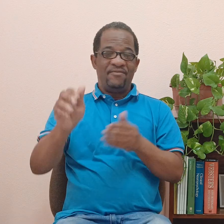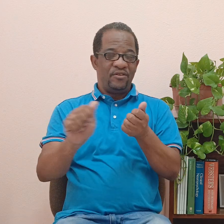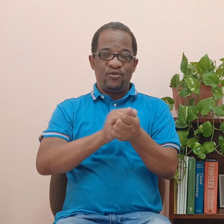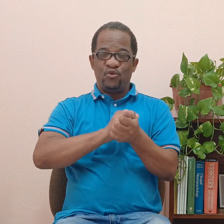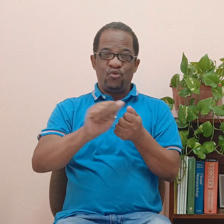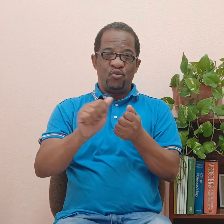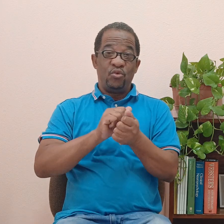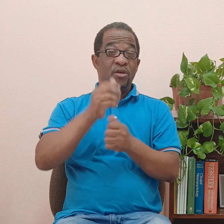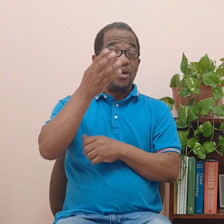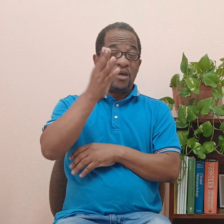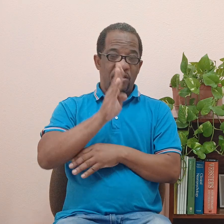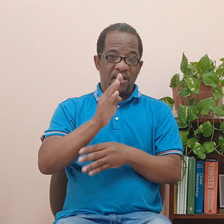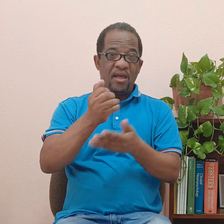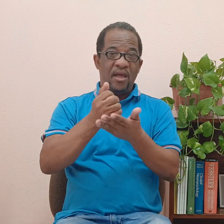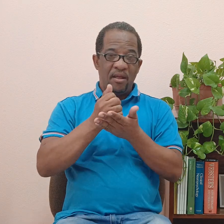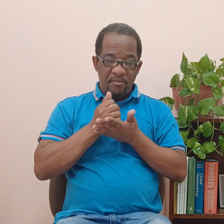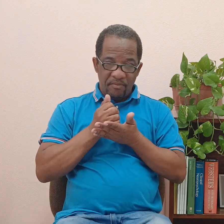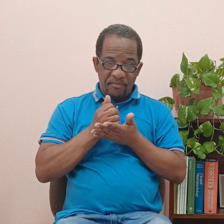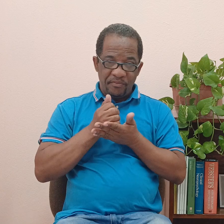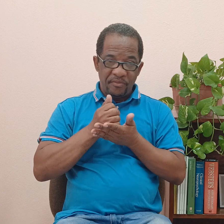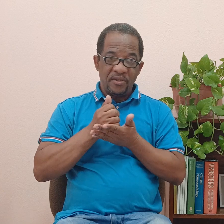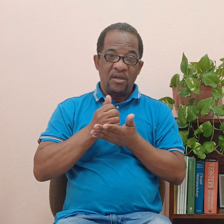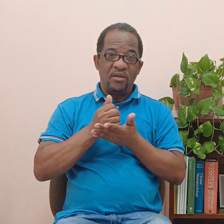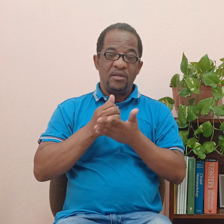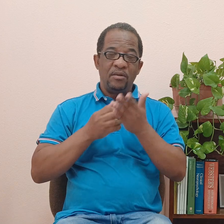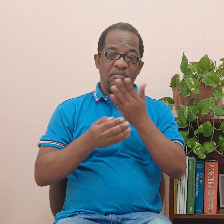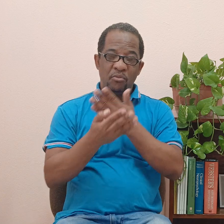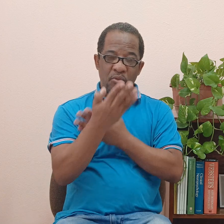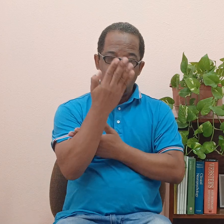God will help it when morning dawns.